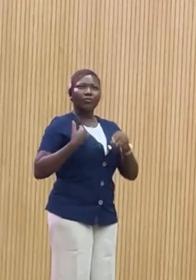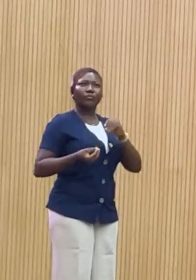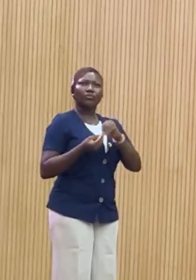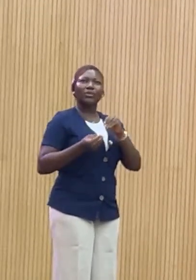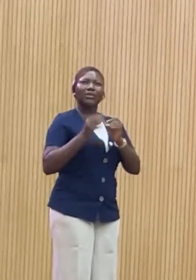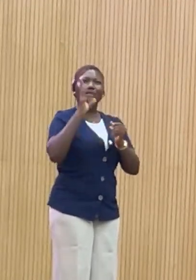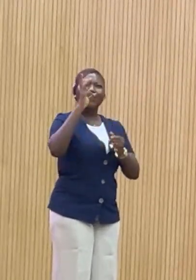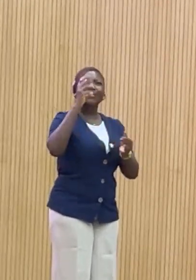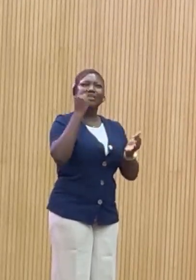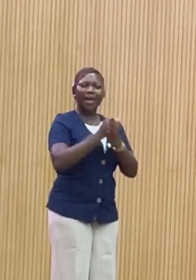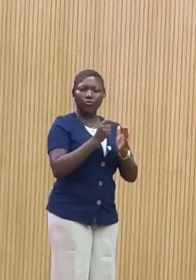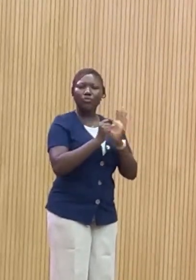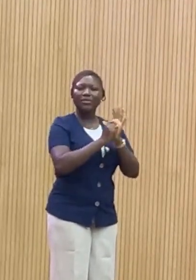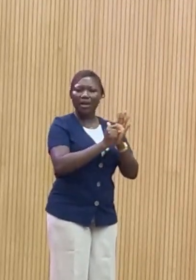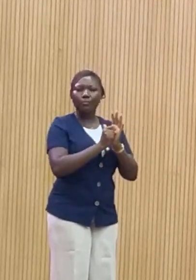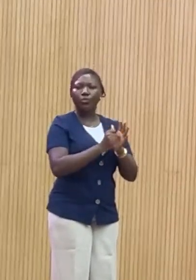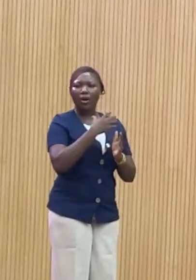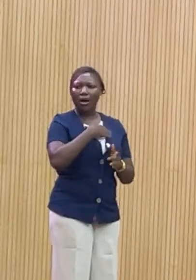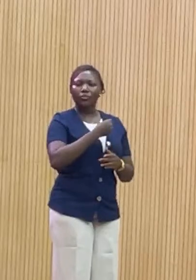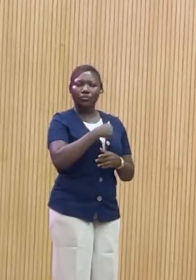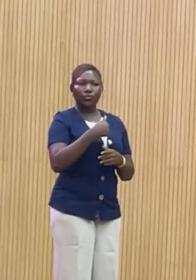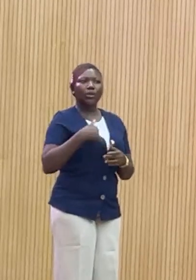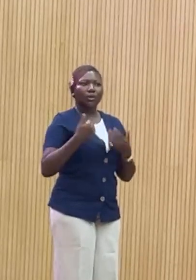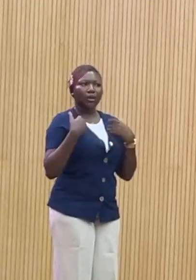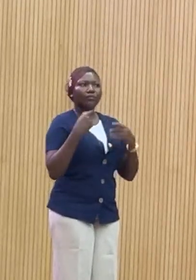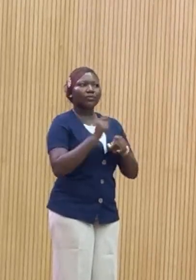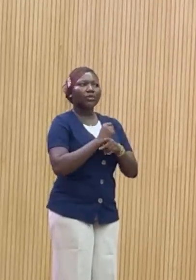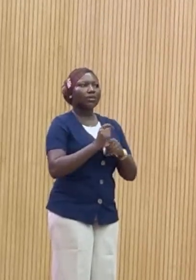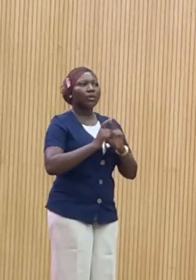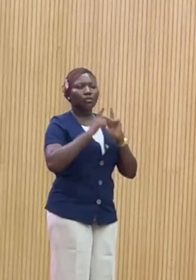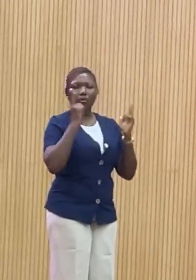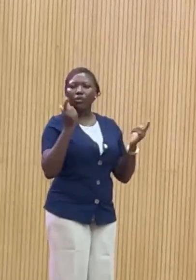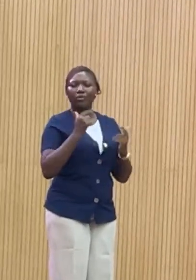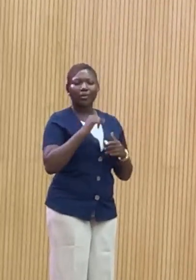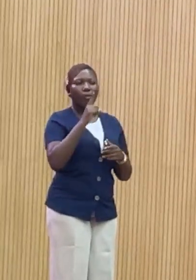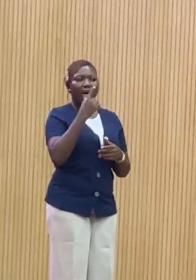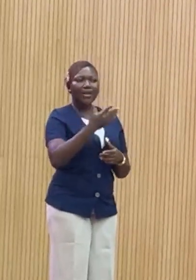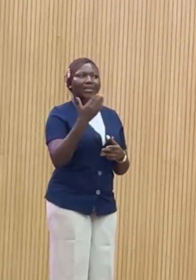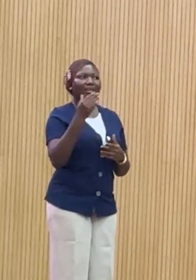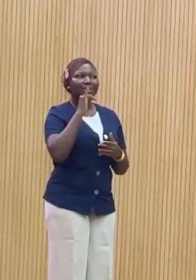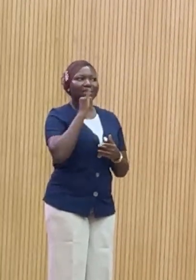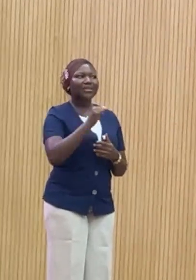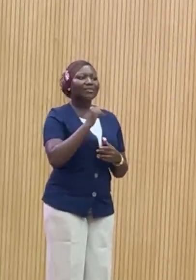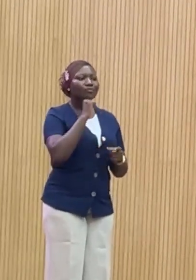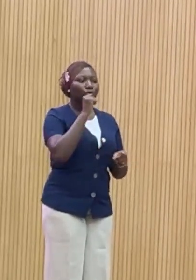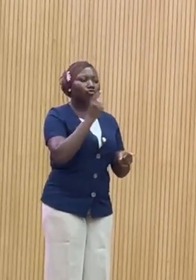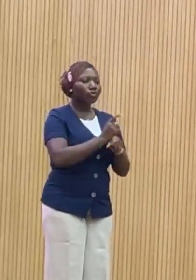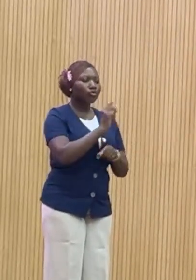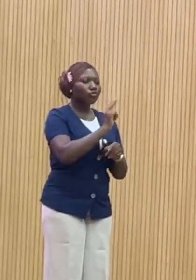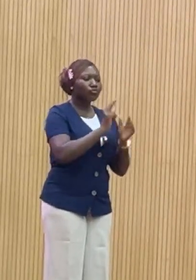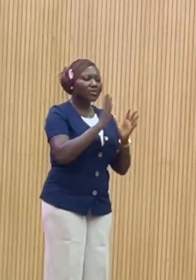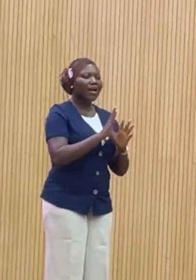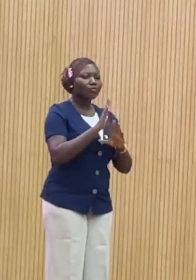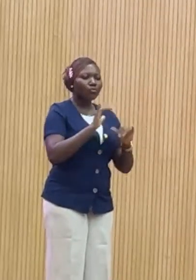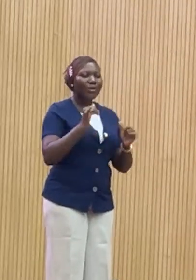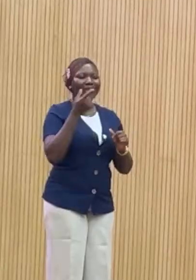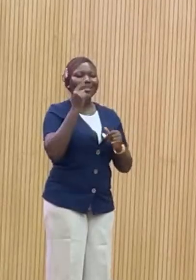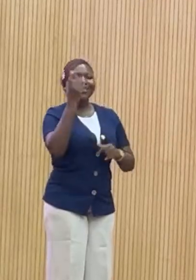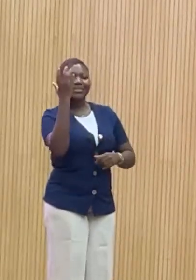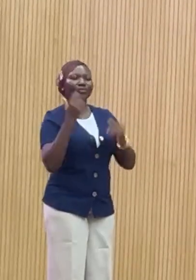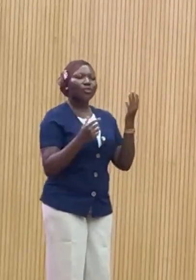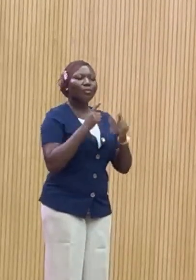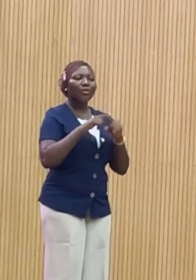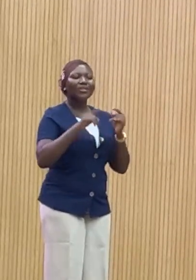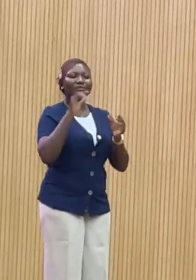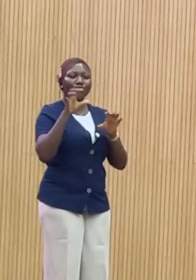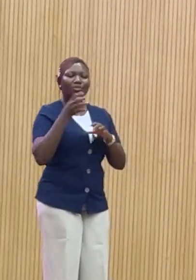that we've collected, and we've trained models to do that. So when the device is running, it's not just does the user do this gesture, it's also did the user intend to do this gesture